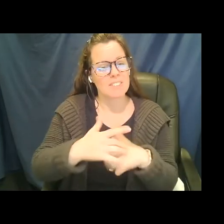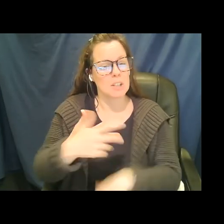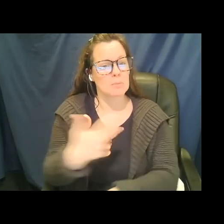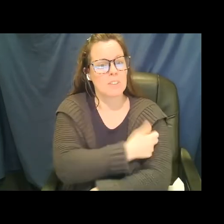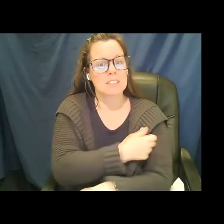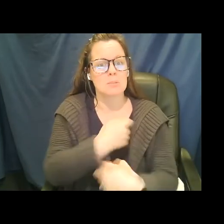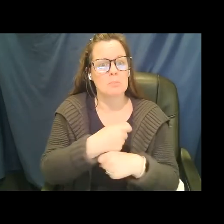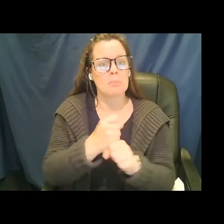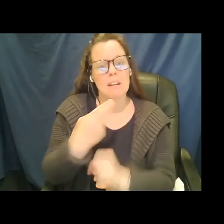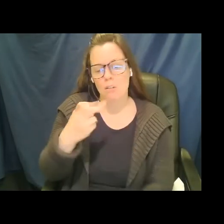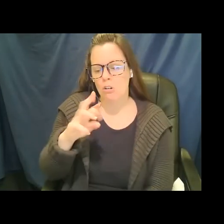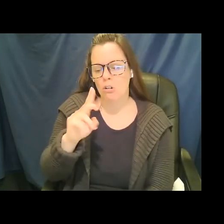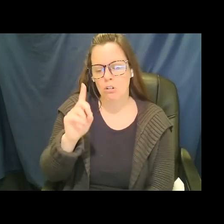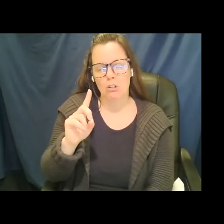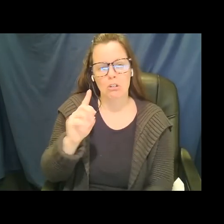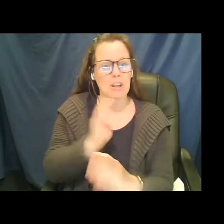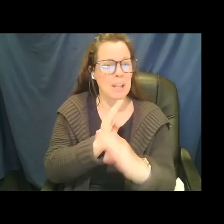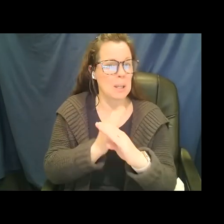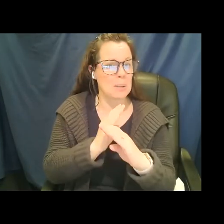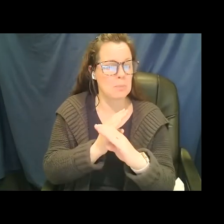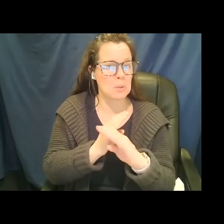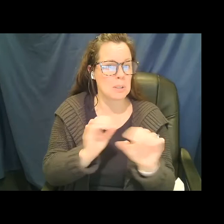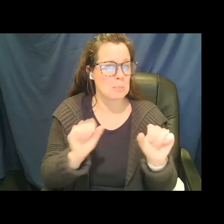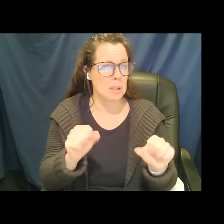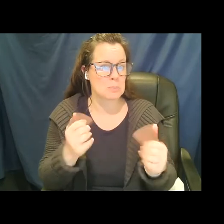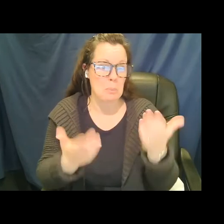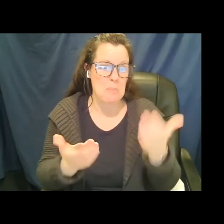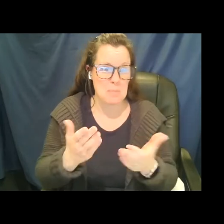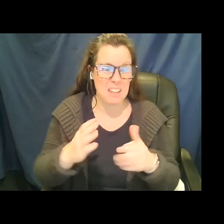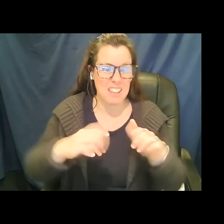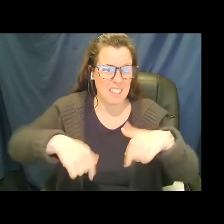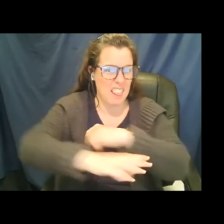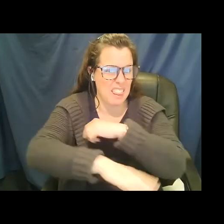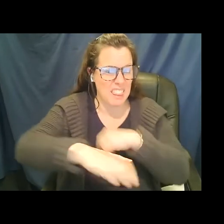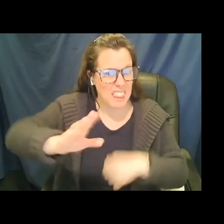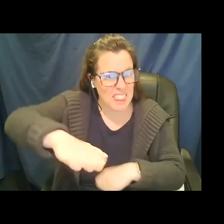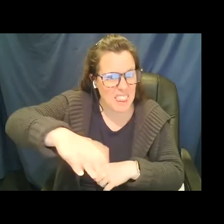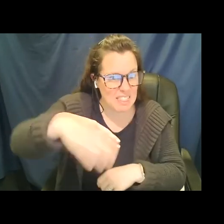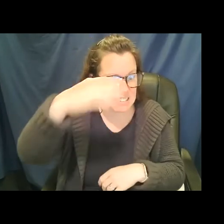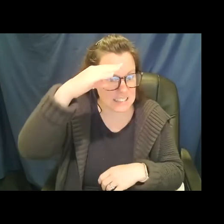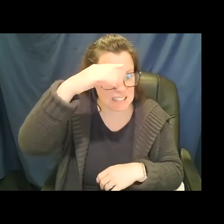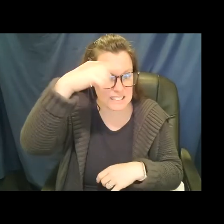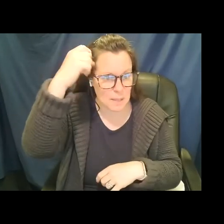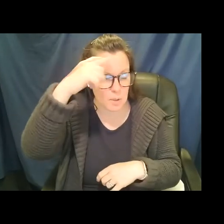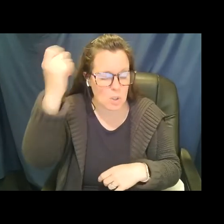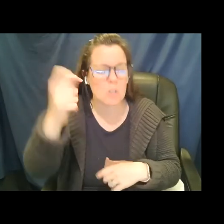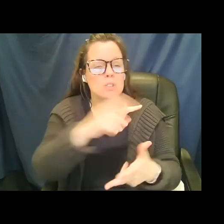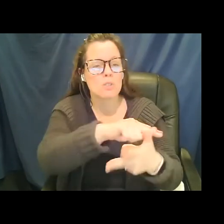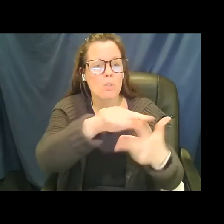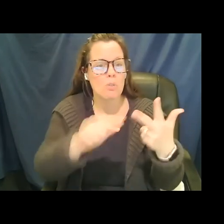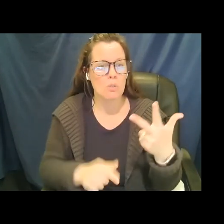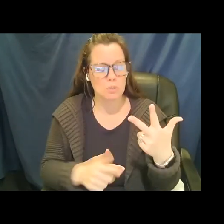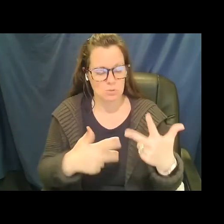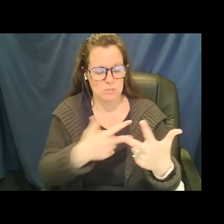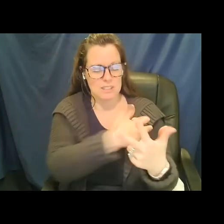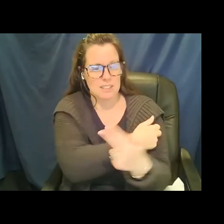immunity possible, and maybe even by late this summer. All 3 vaccines will combine to get us through to